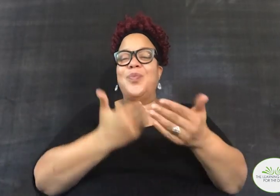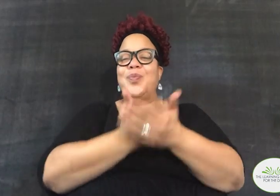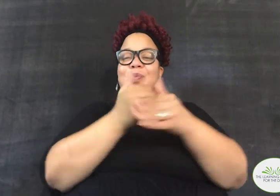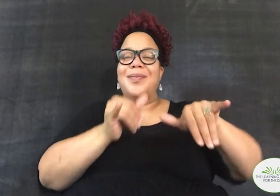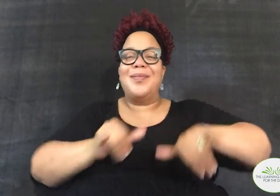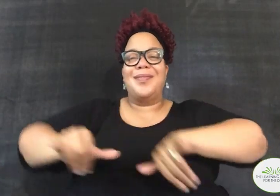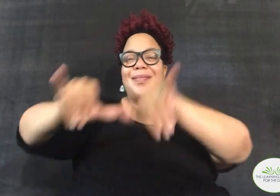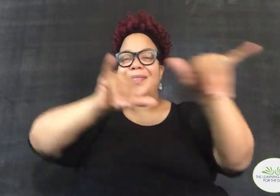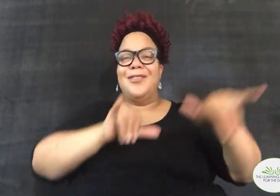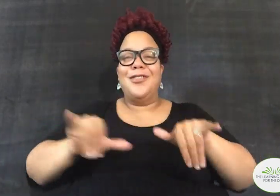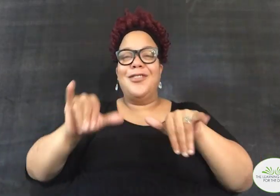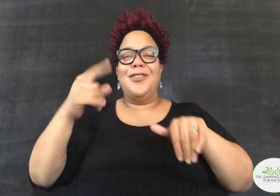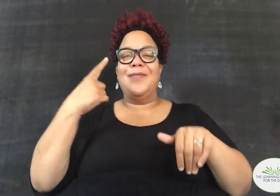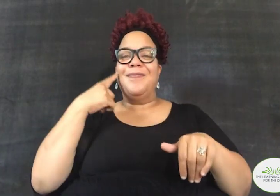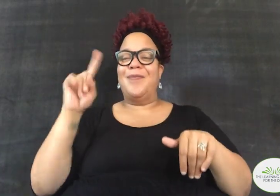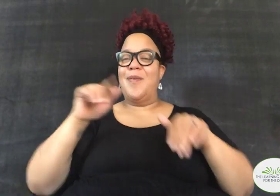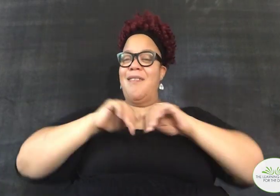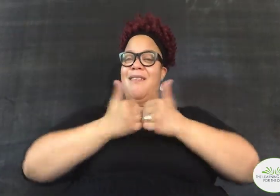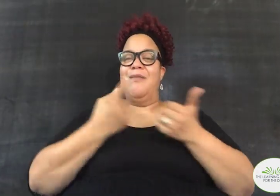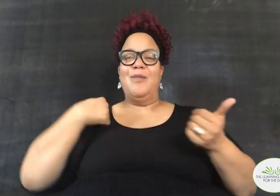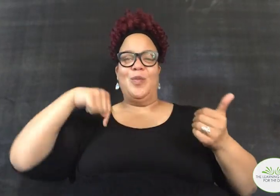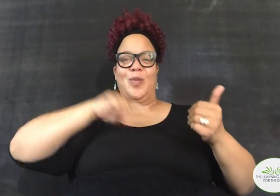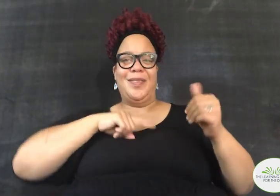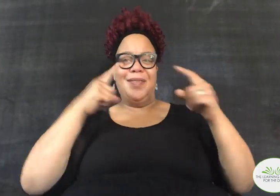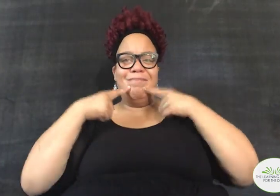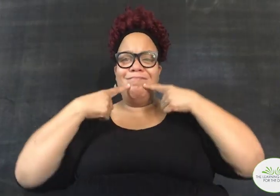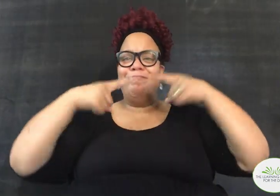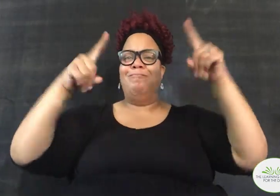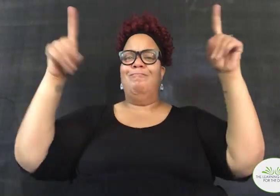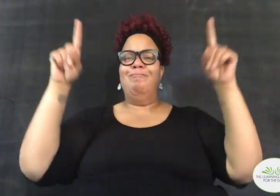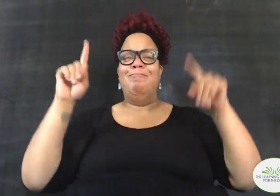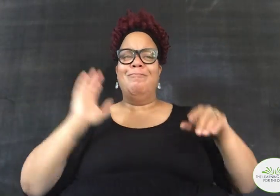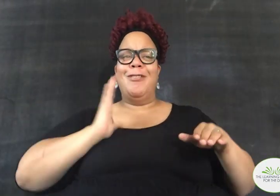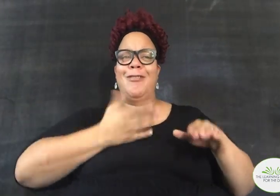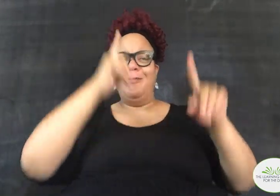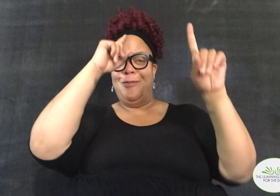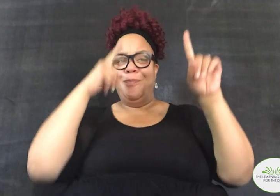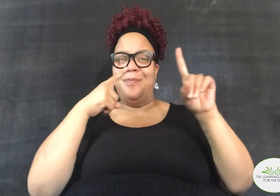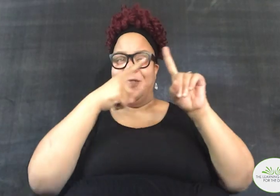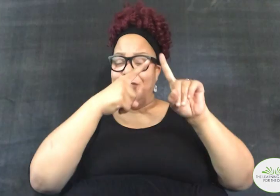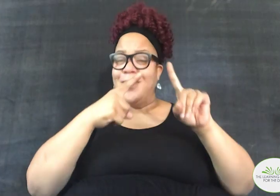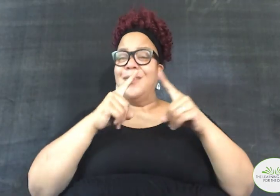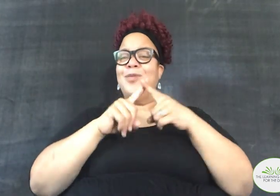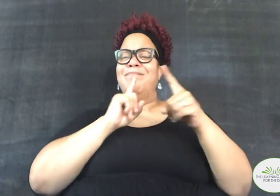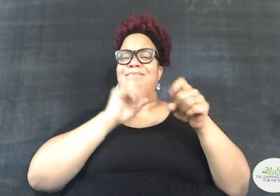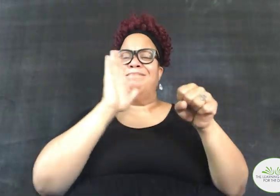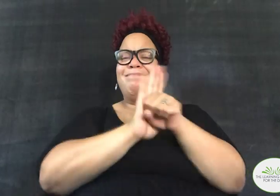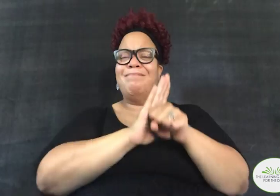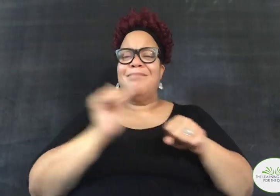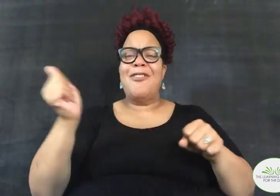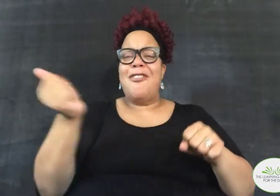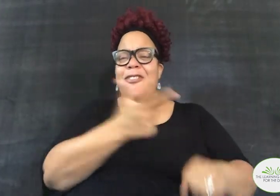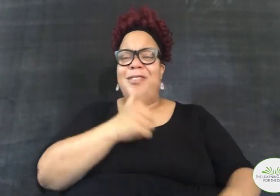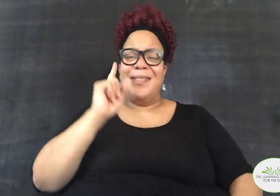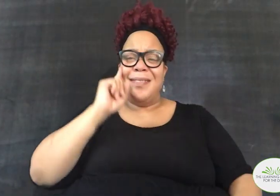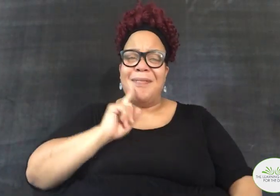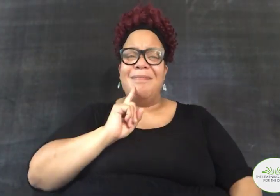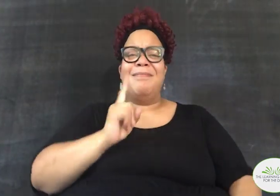standard for how we achieve our mission to ensure that all deaf and hard of hearing children and adults